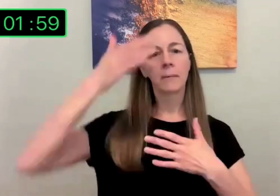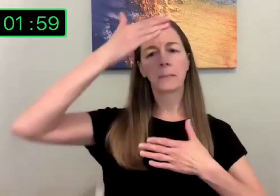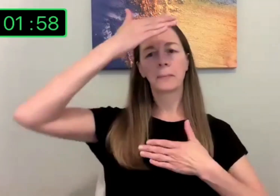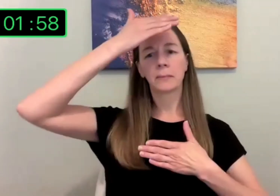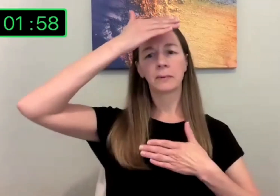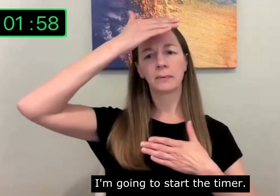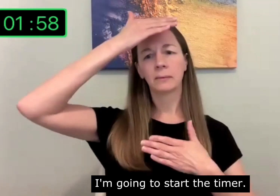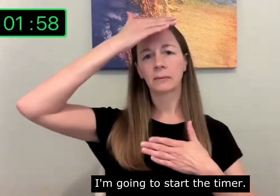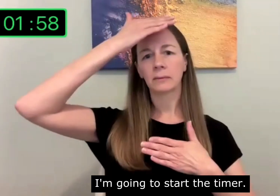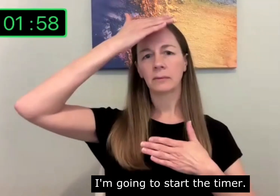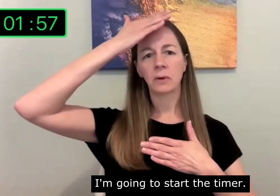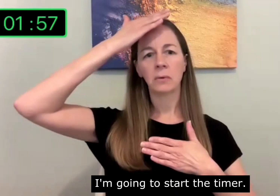I'm going to start the timer.